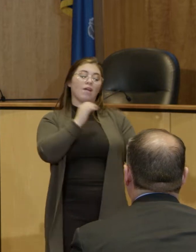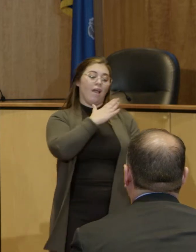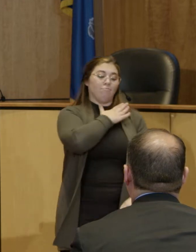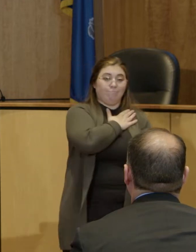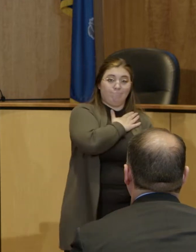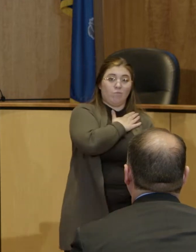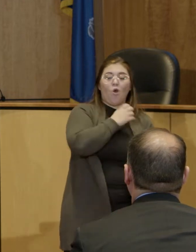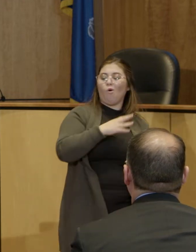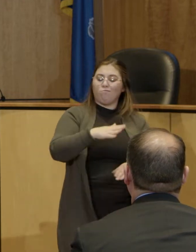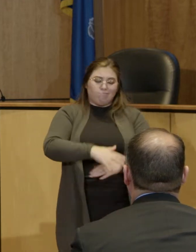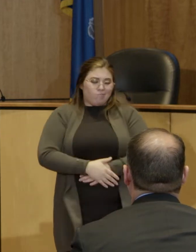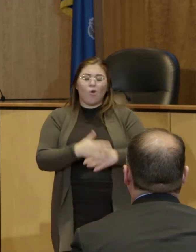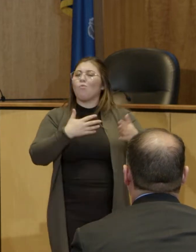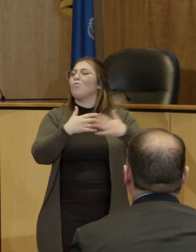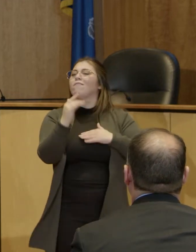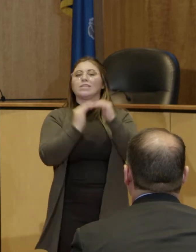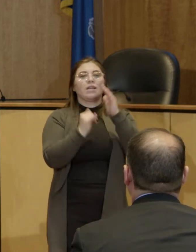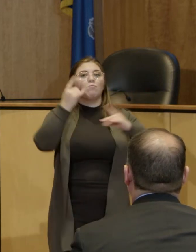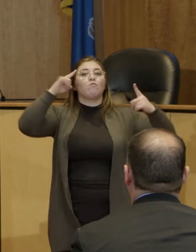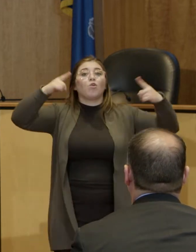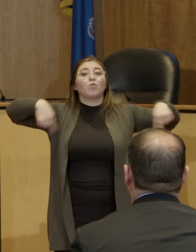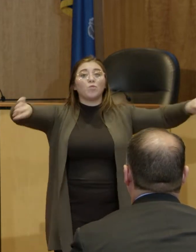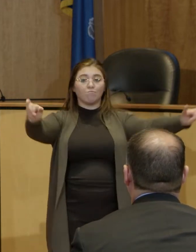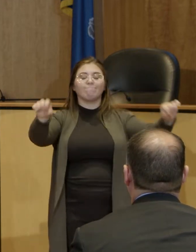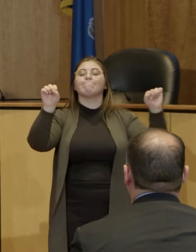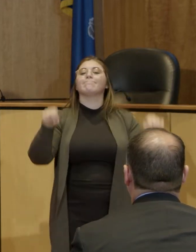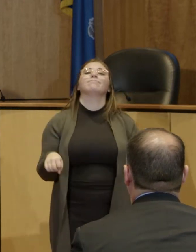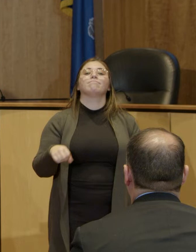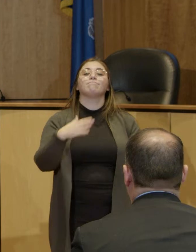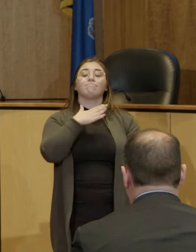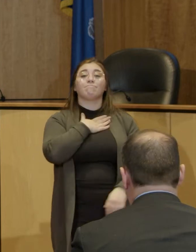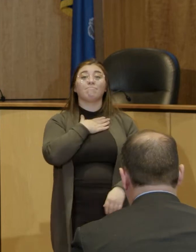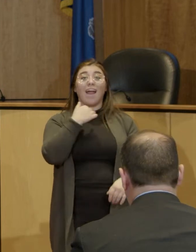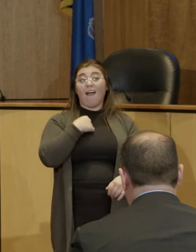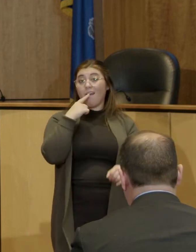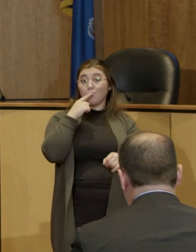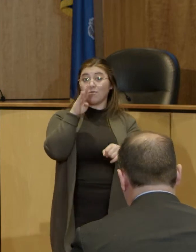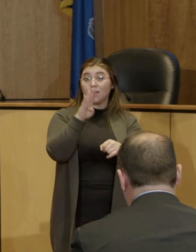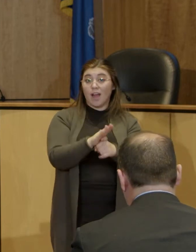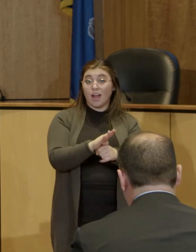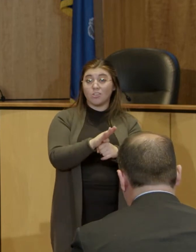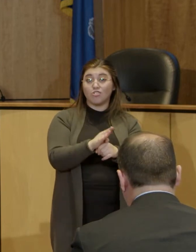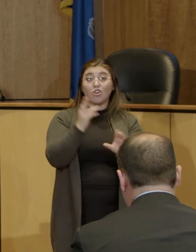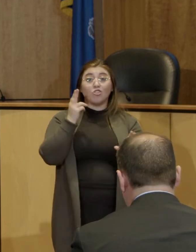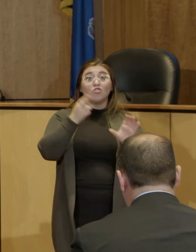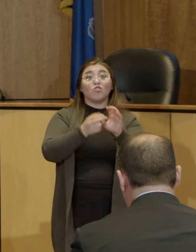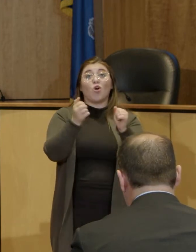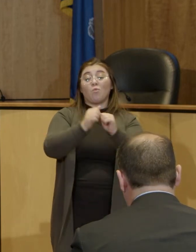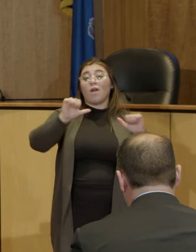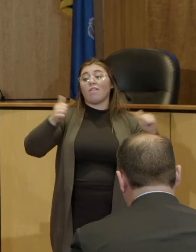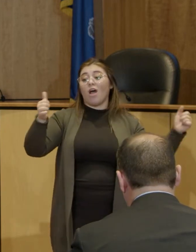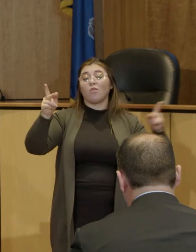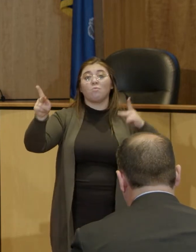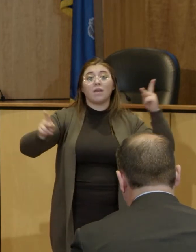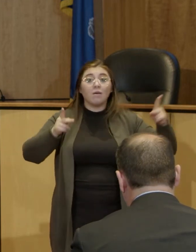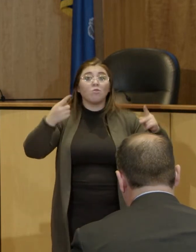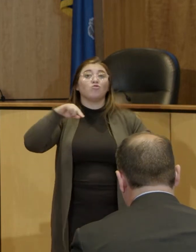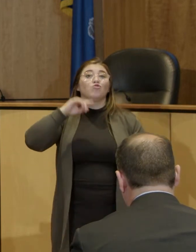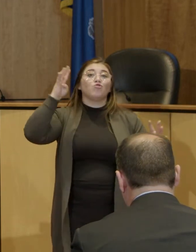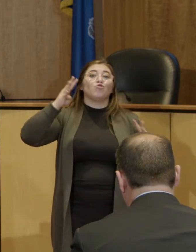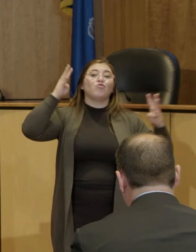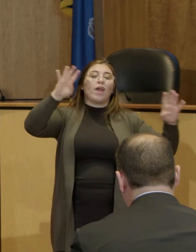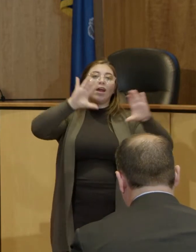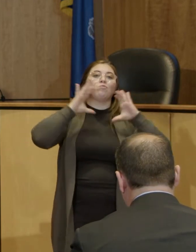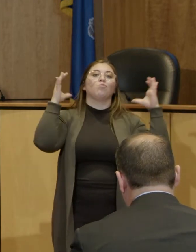or just leave them in your lap, whatever feels comfortable to you. I pledge to to join with others to create